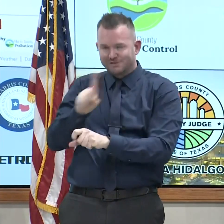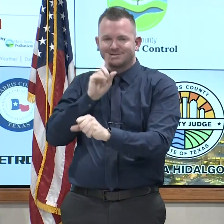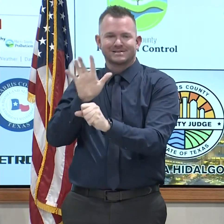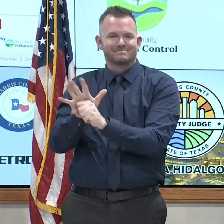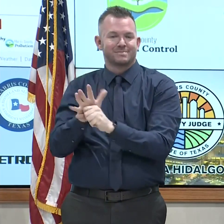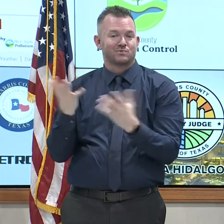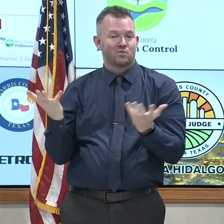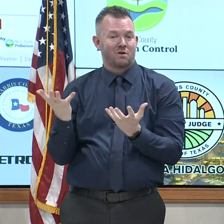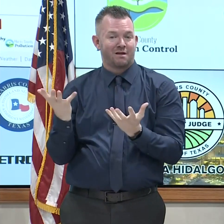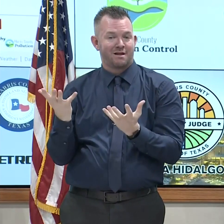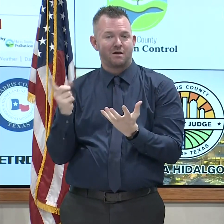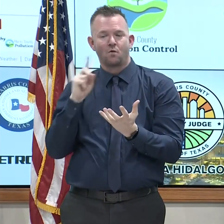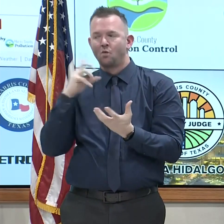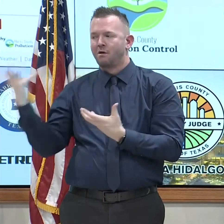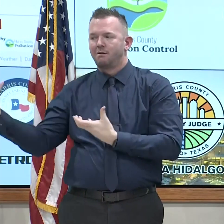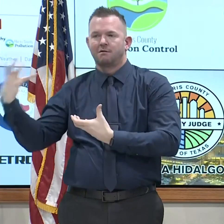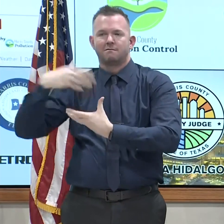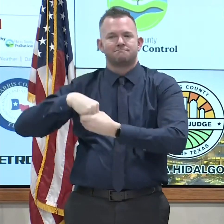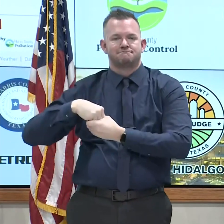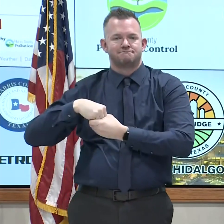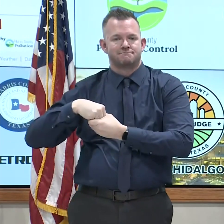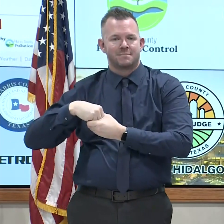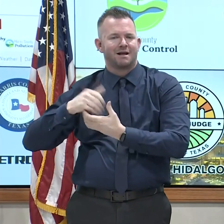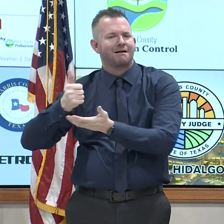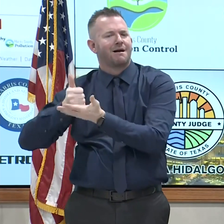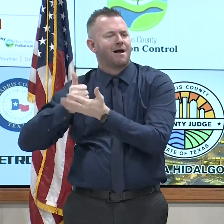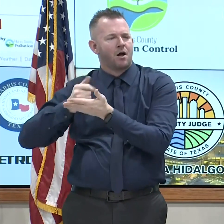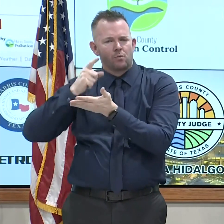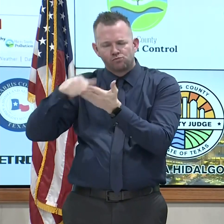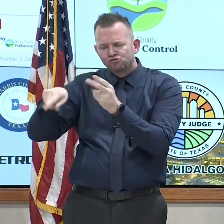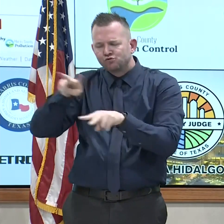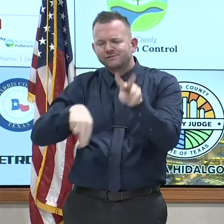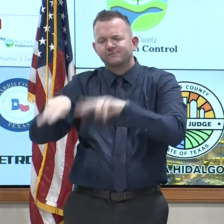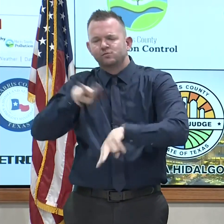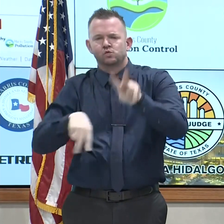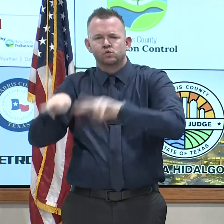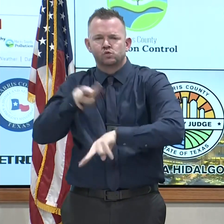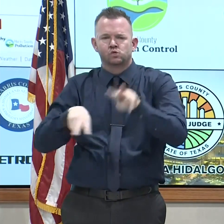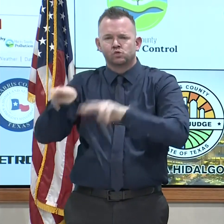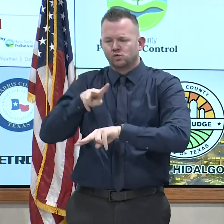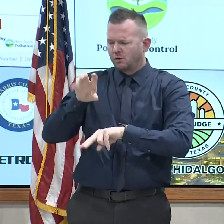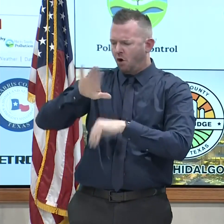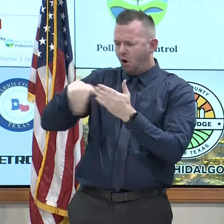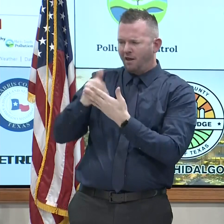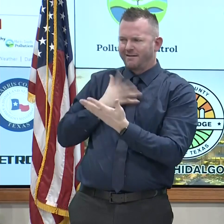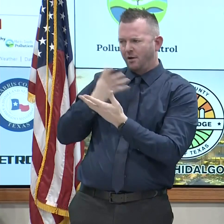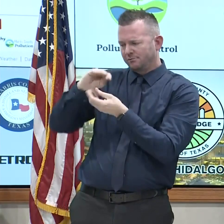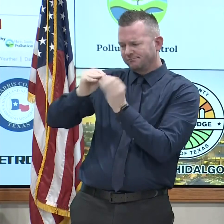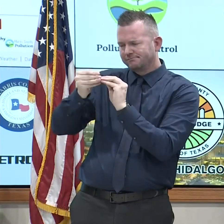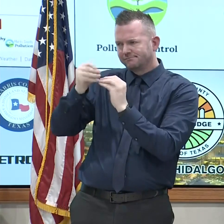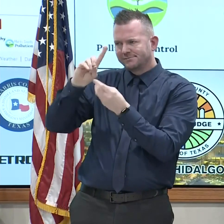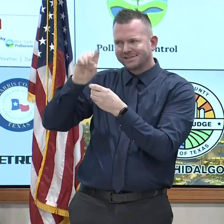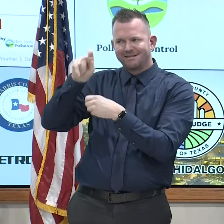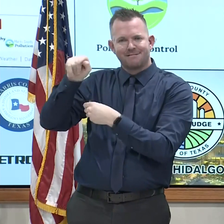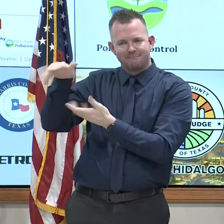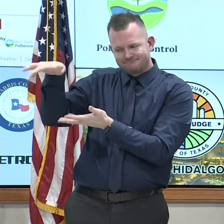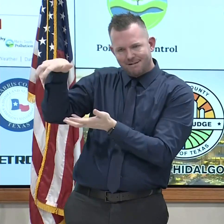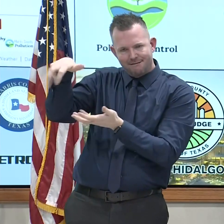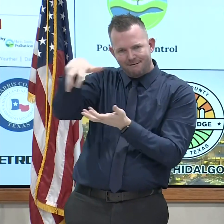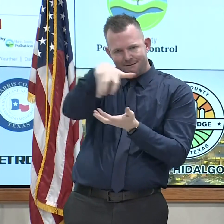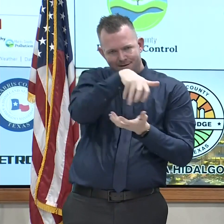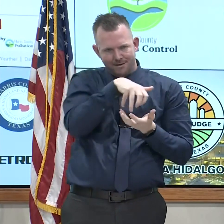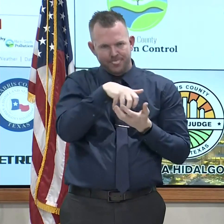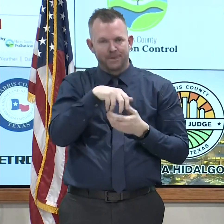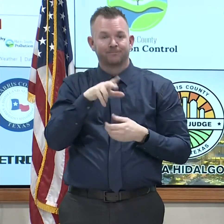the data. It's not often you see folks from a leading environmental group joining a Zoom with